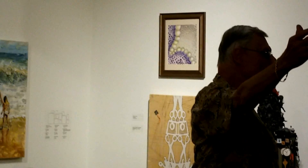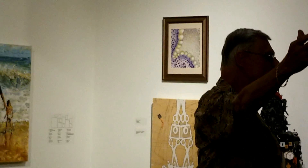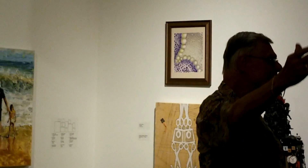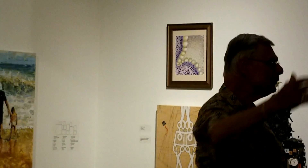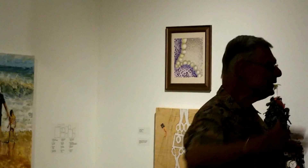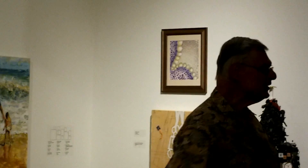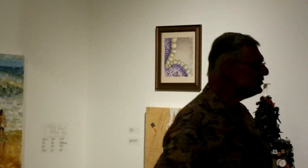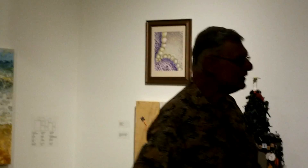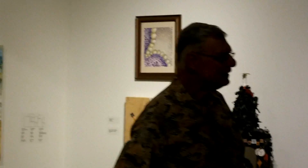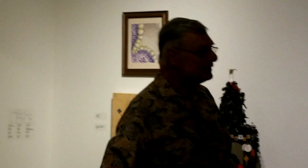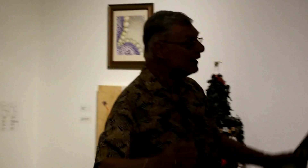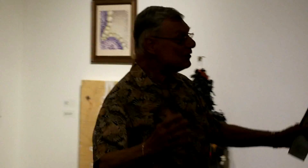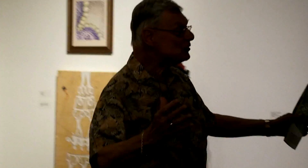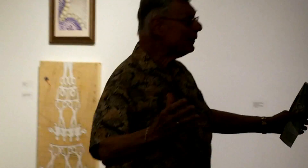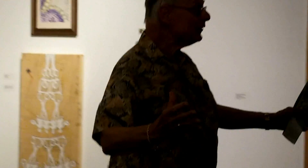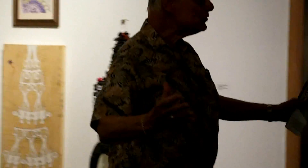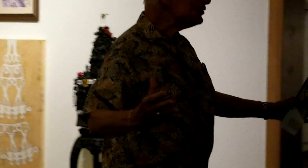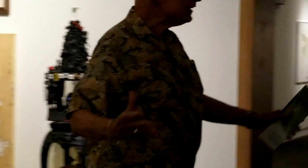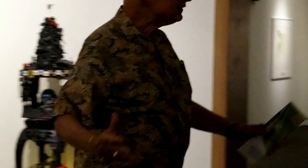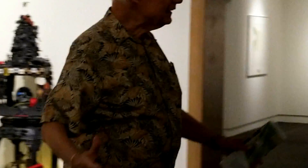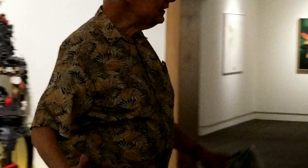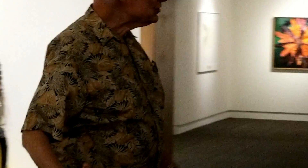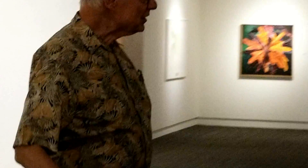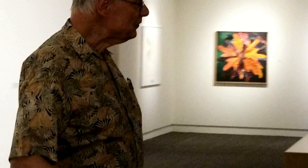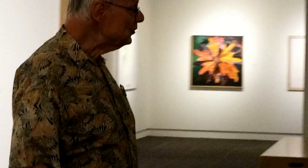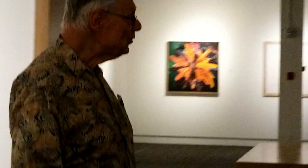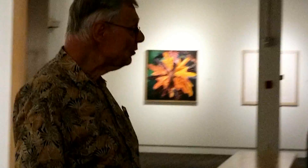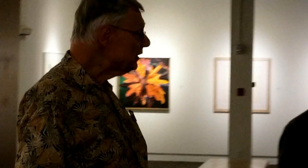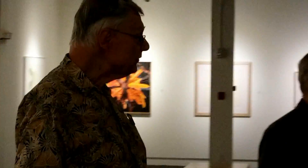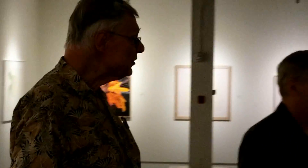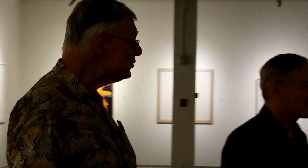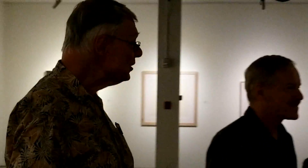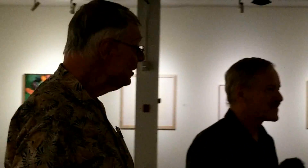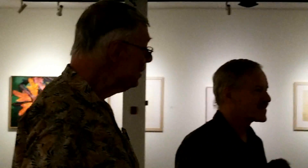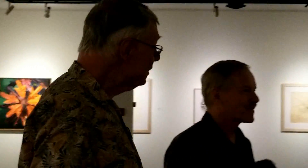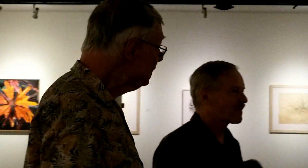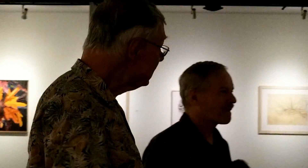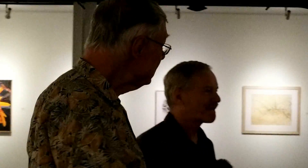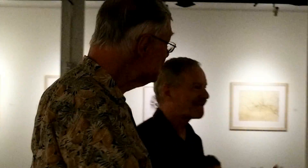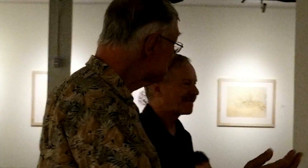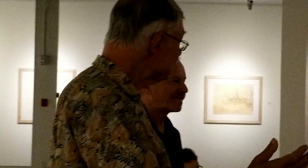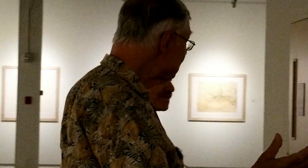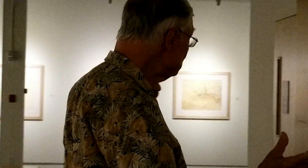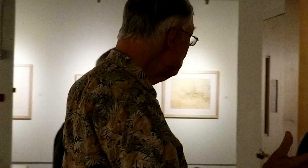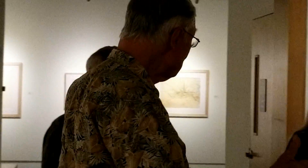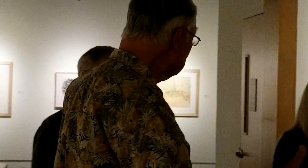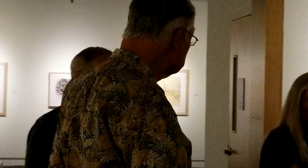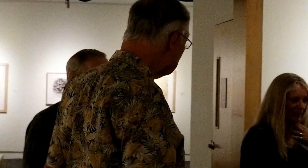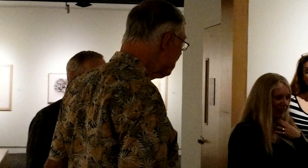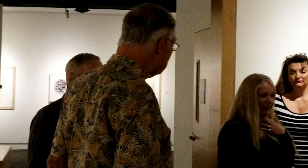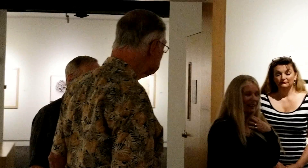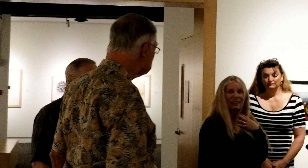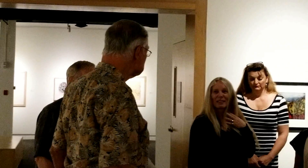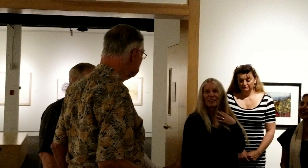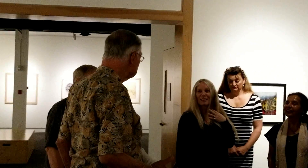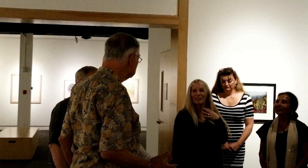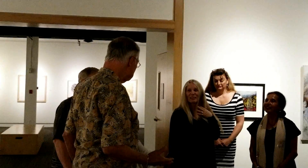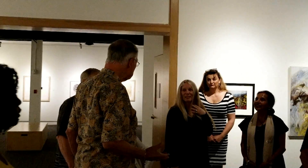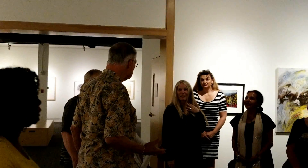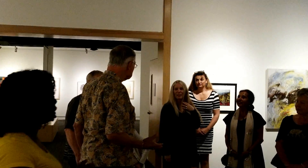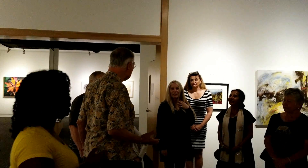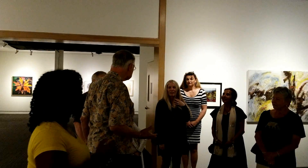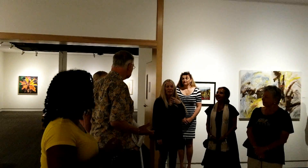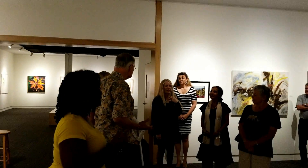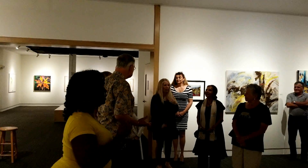to your award-winning piece? Tell us about your techniques, and if you don't give us at least a few words, I'm going to ask you